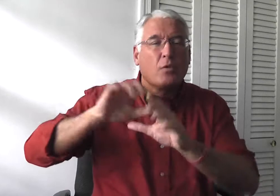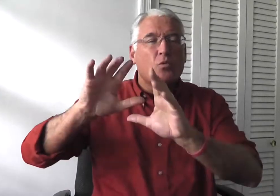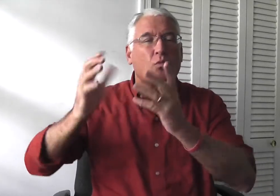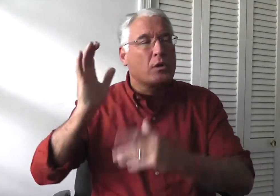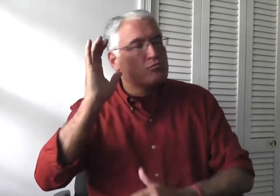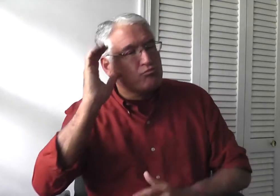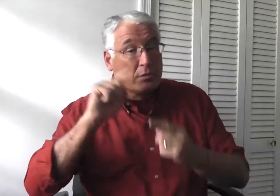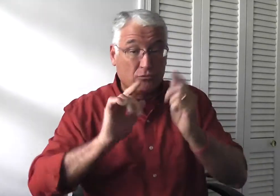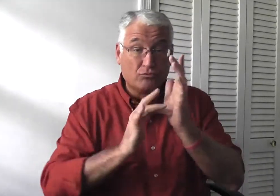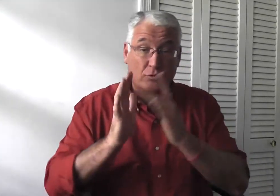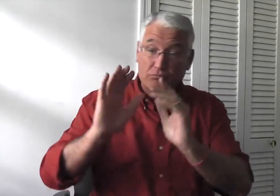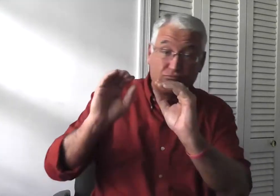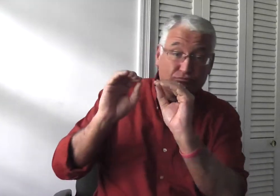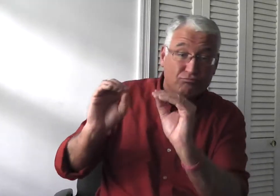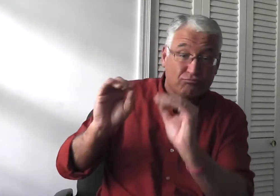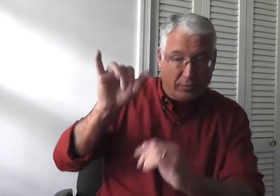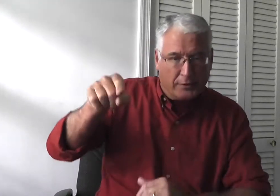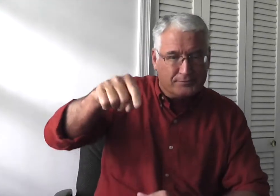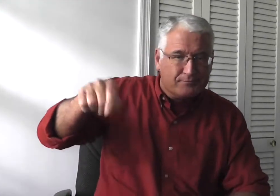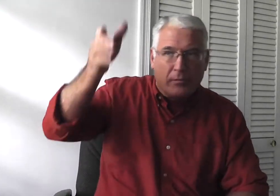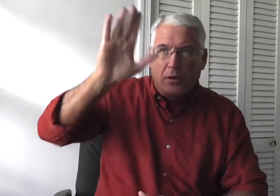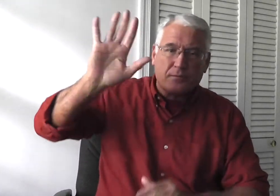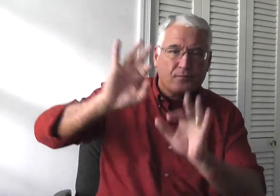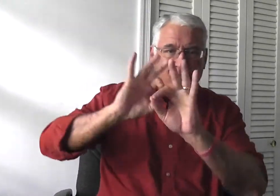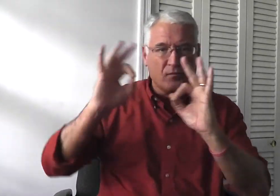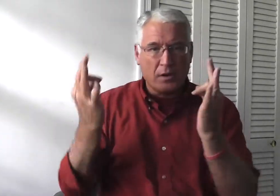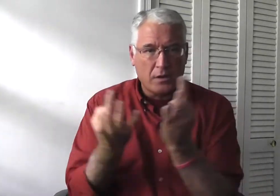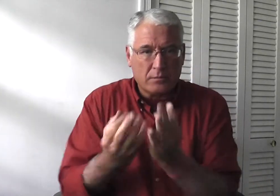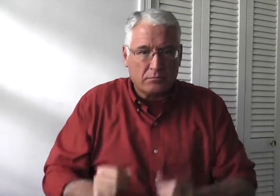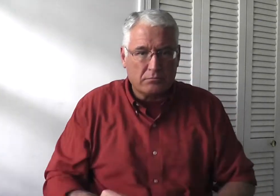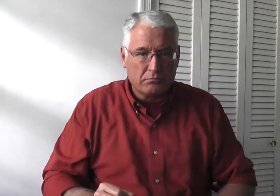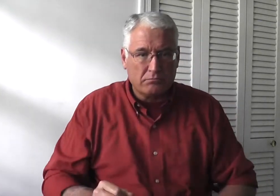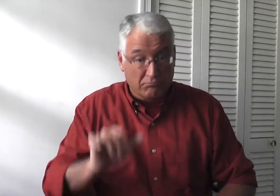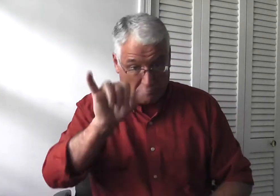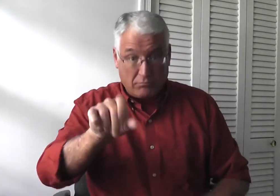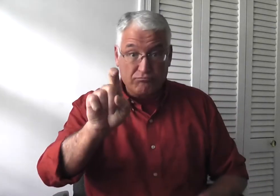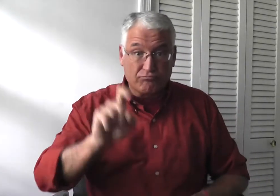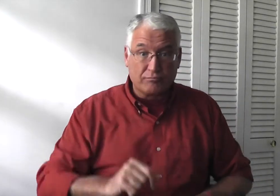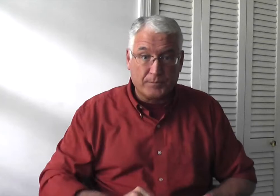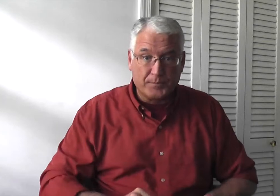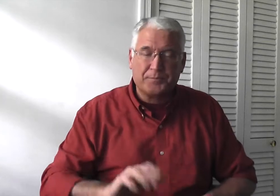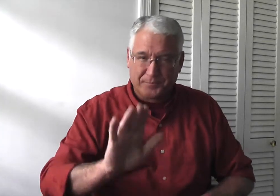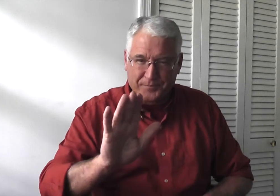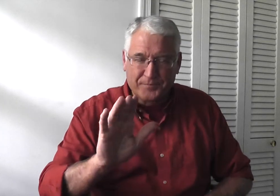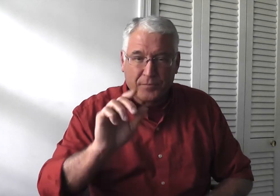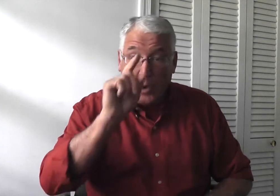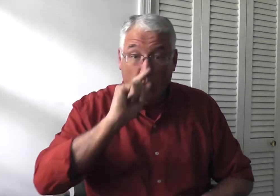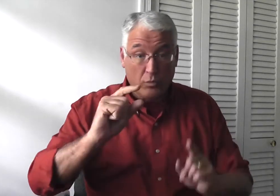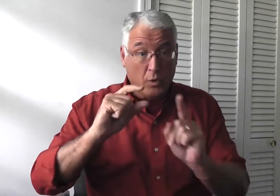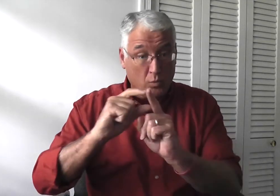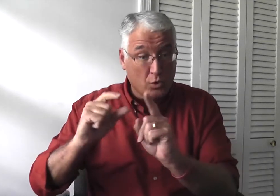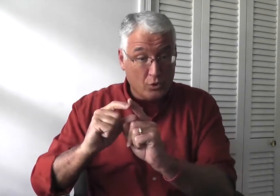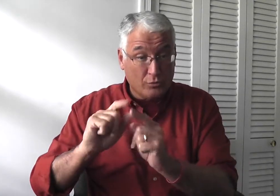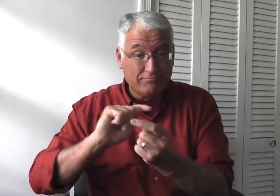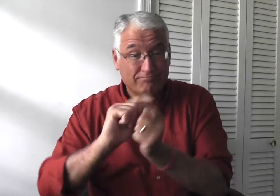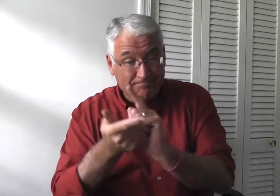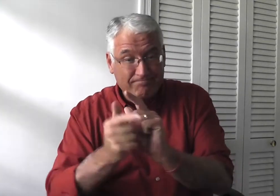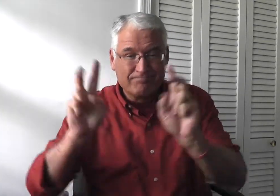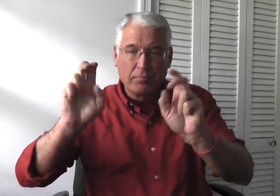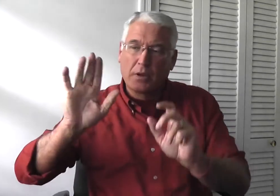talking about that some of the people in the group that he taught as being his family. Is that right? Well, the Greek